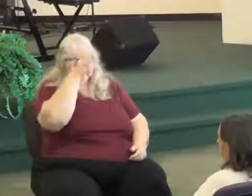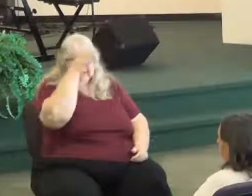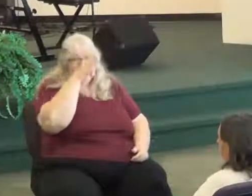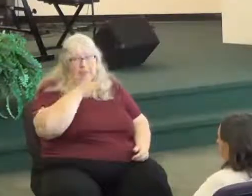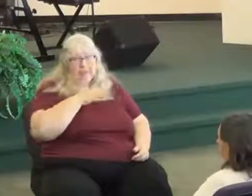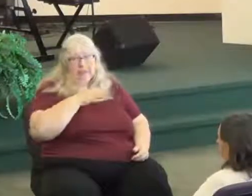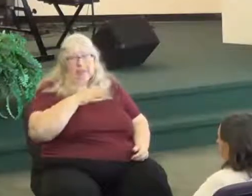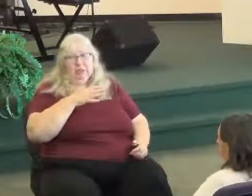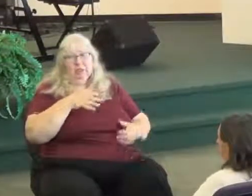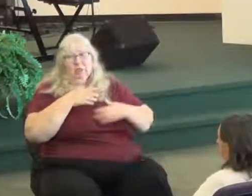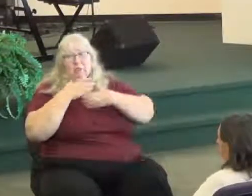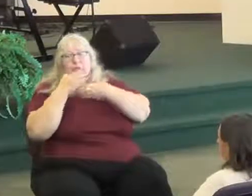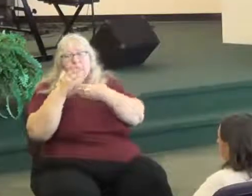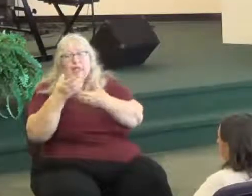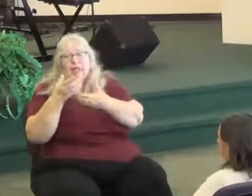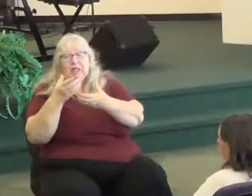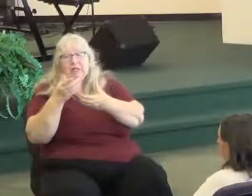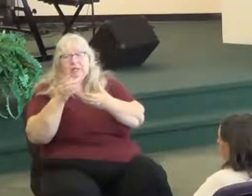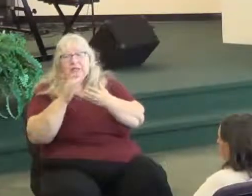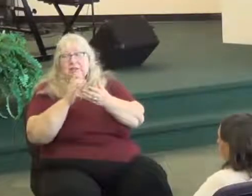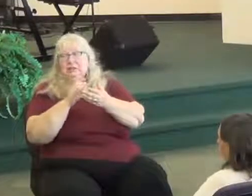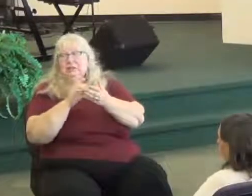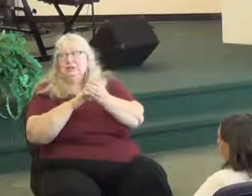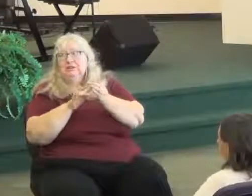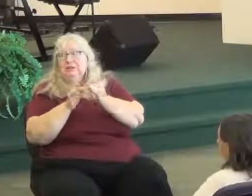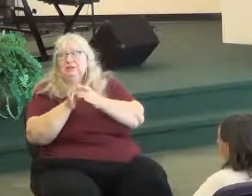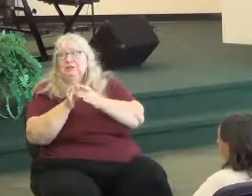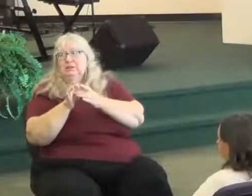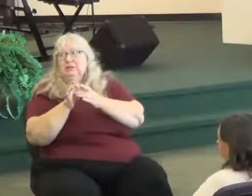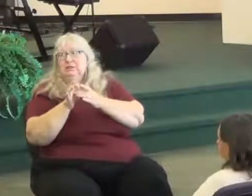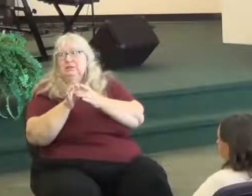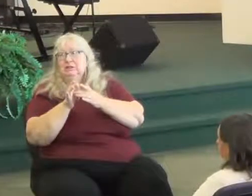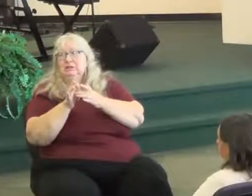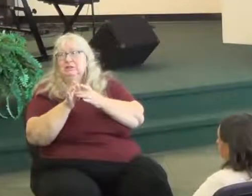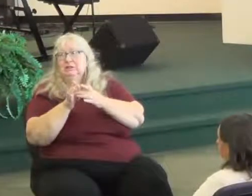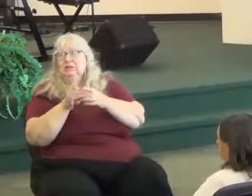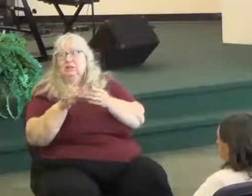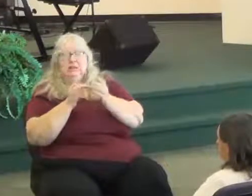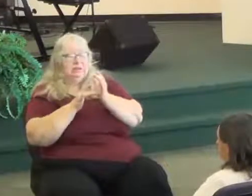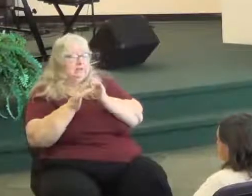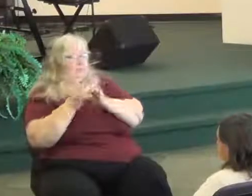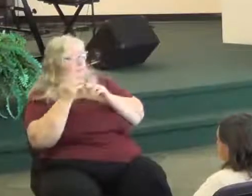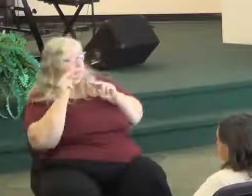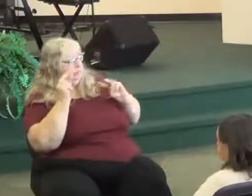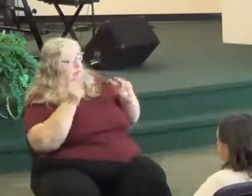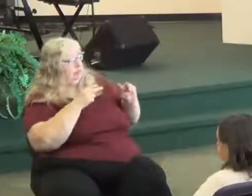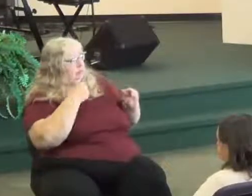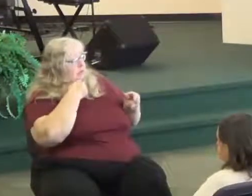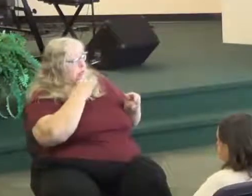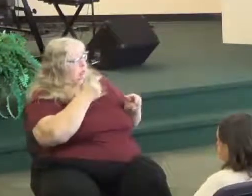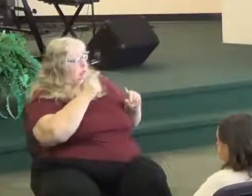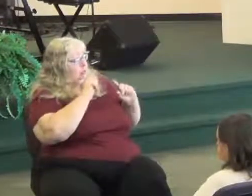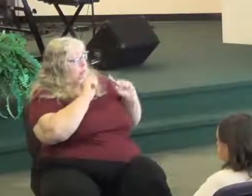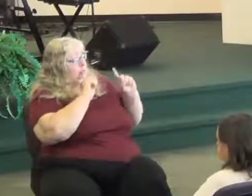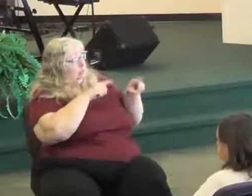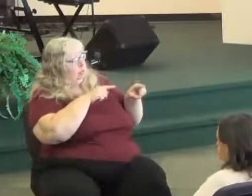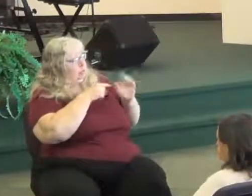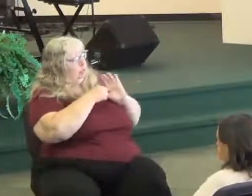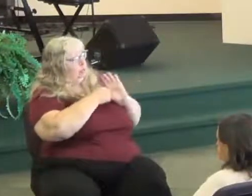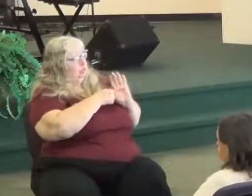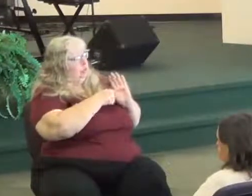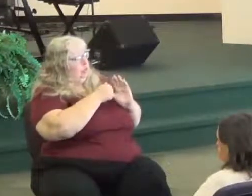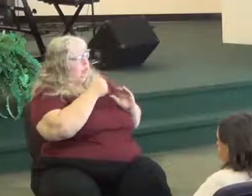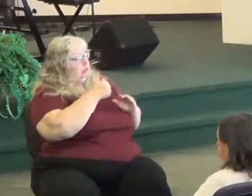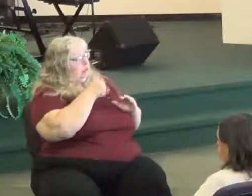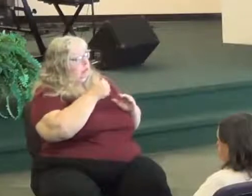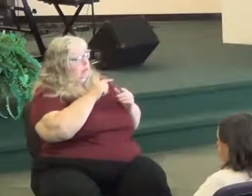us." When he saw them, he said, "Go show yourselves to the priests." And as they went, they were cleansed. One of